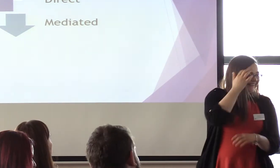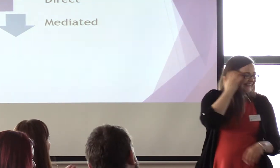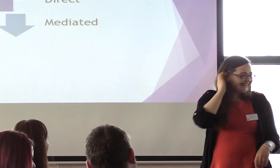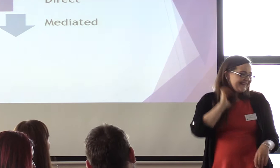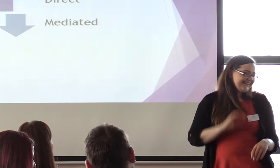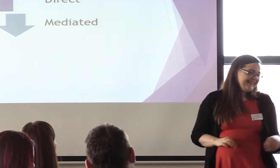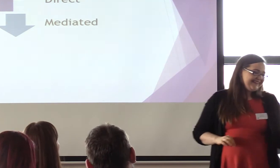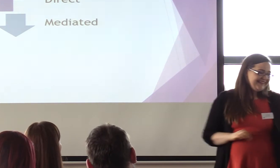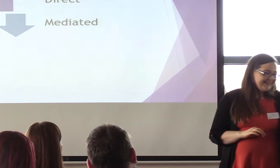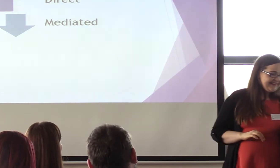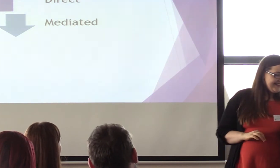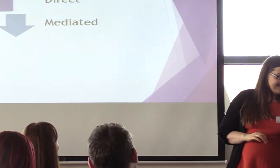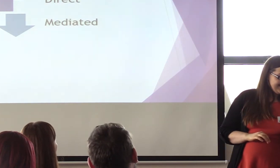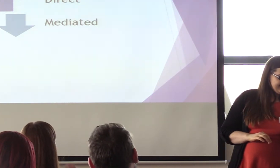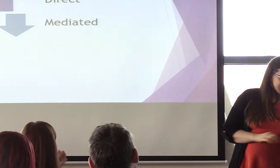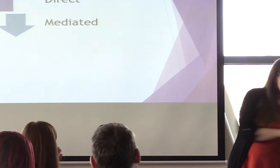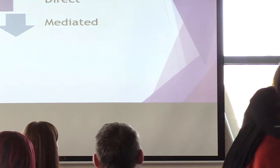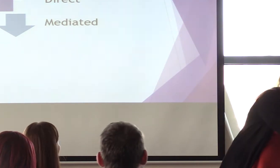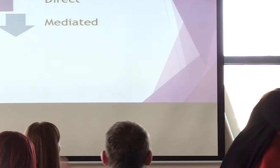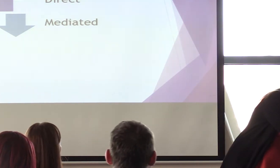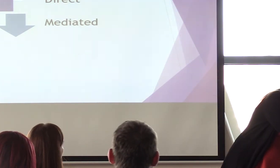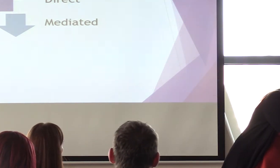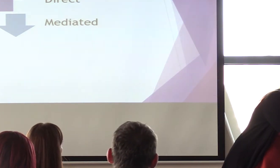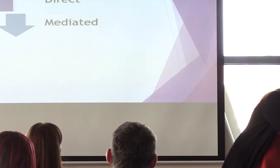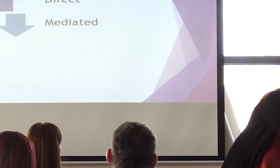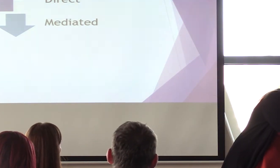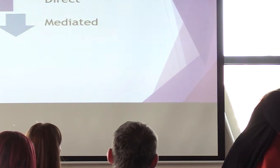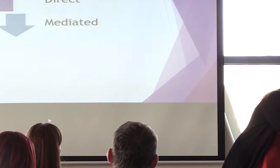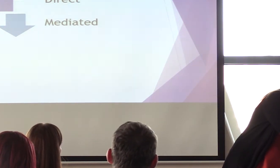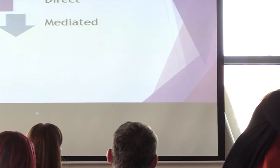and then my deaf colleague, so they would be getting direct learning.